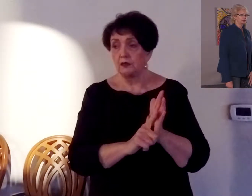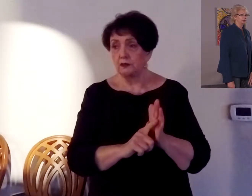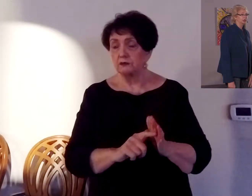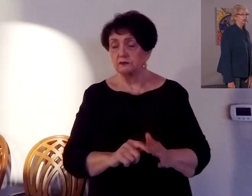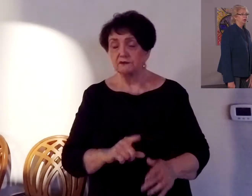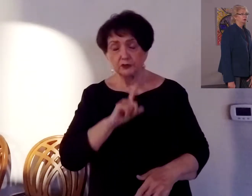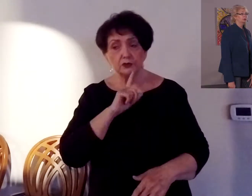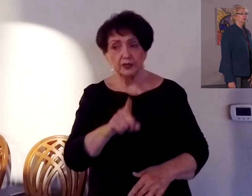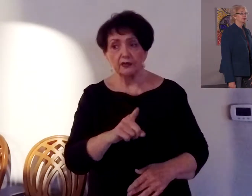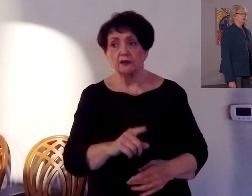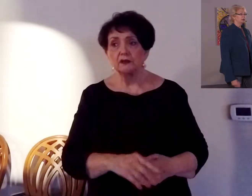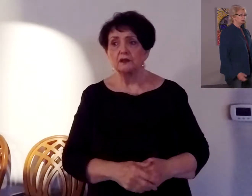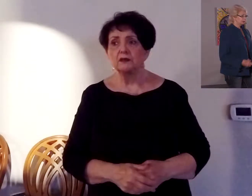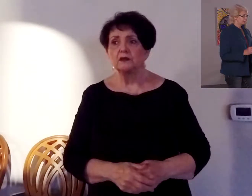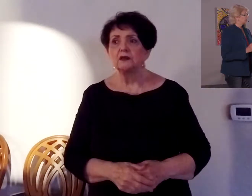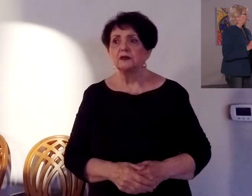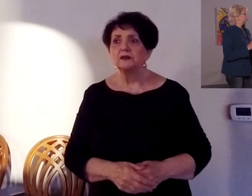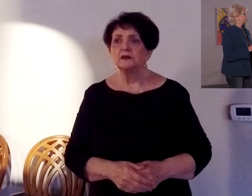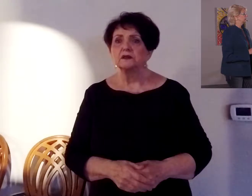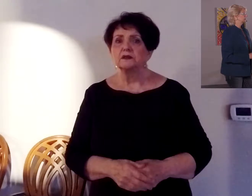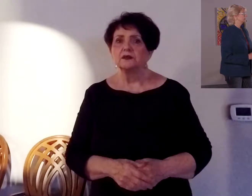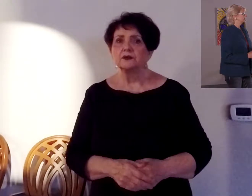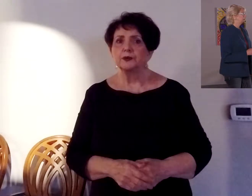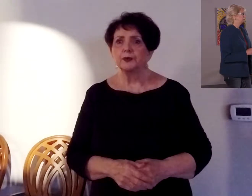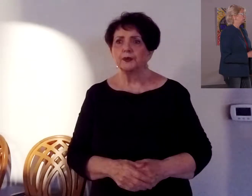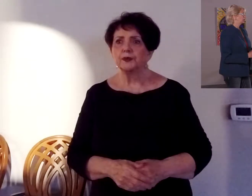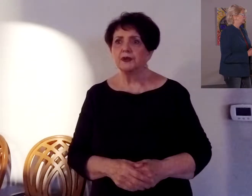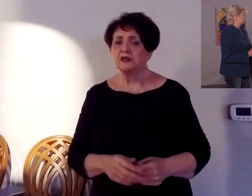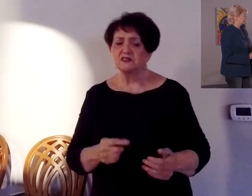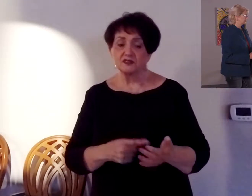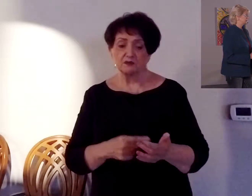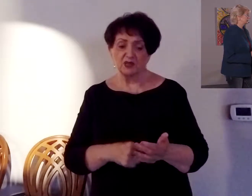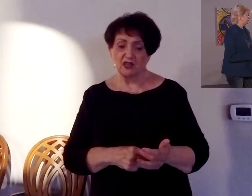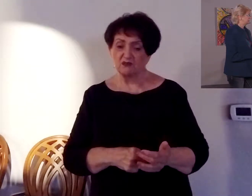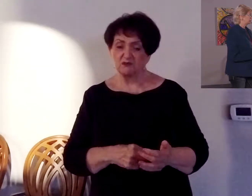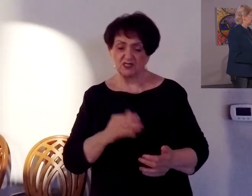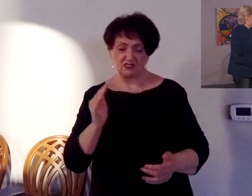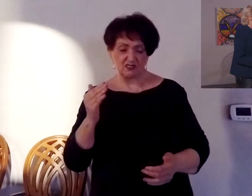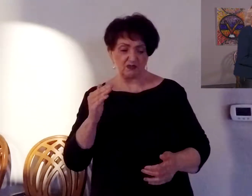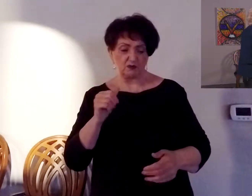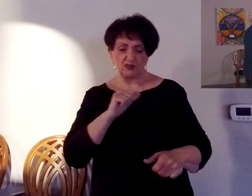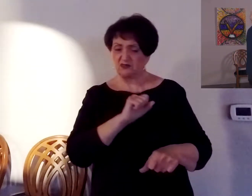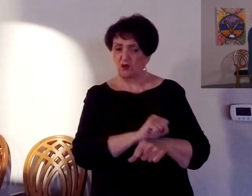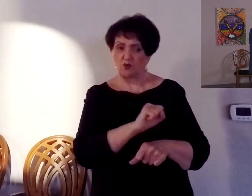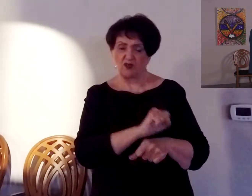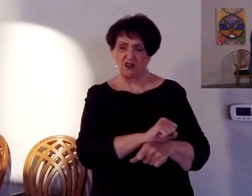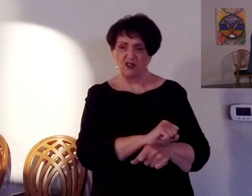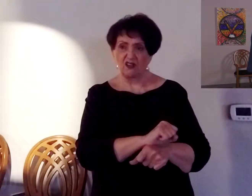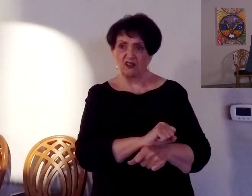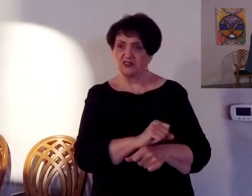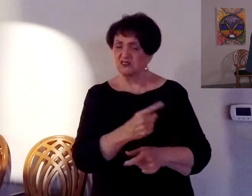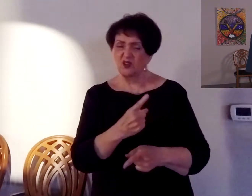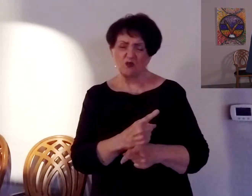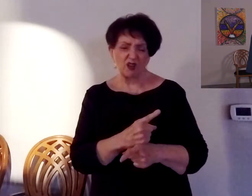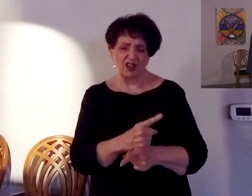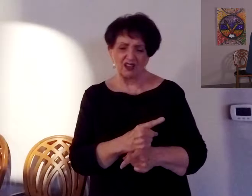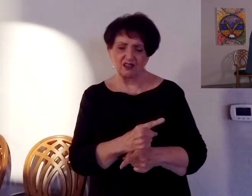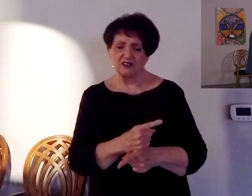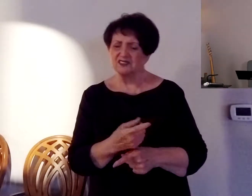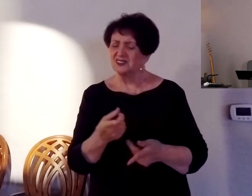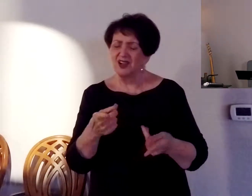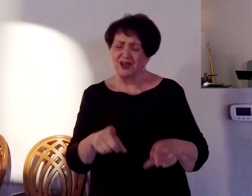rest of you, with the times when it doesn't seem to be working, or it doesn't seem to be right, or it doesn't seem to be unfolding